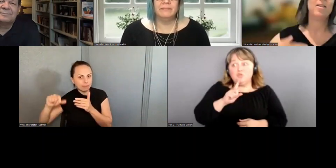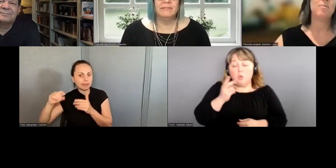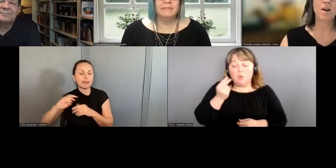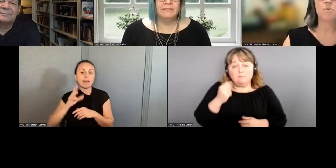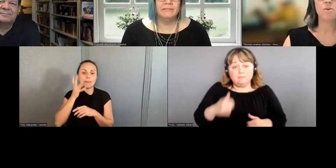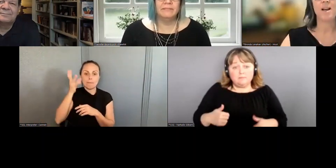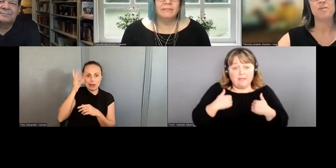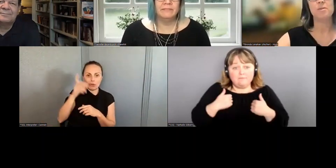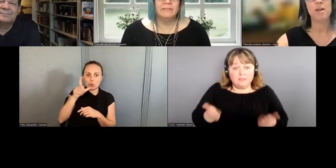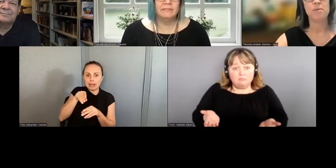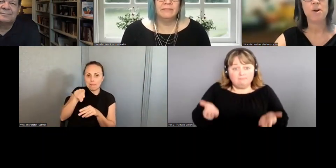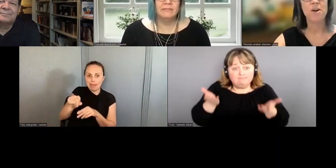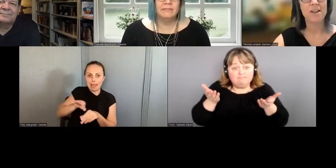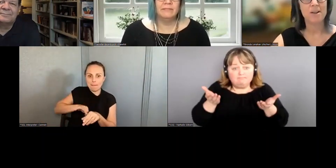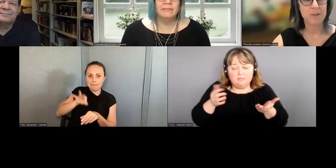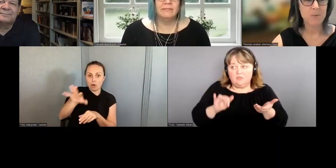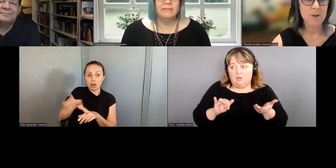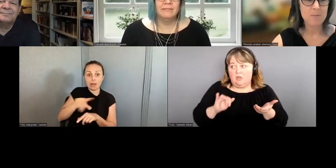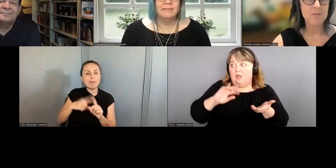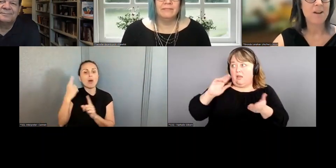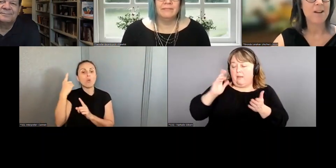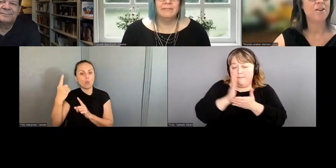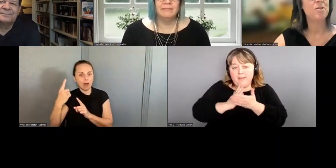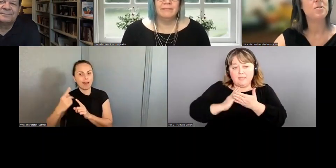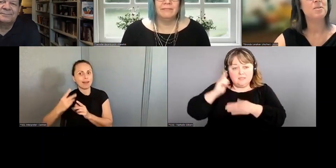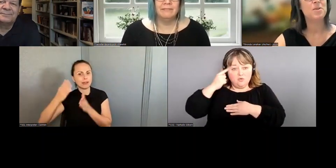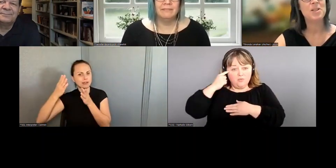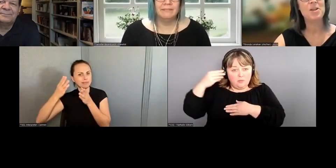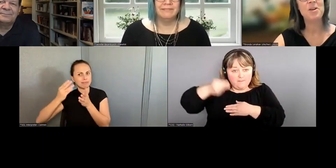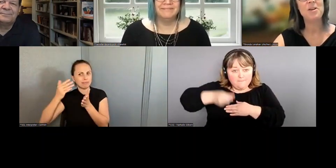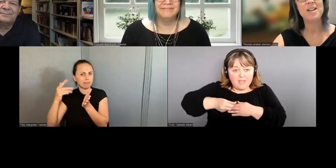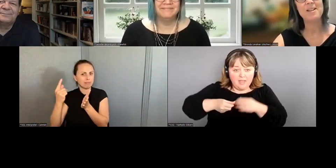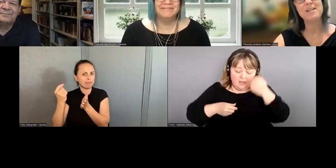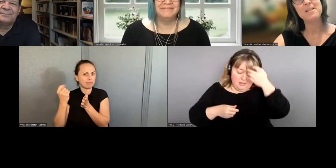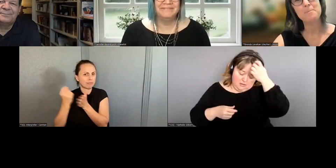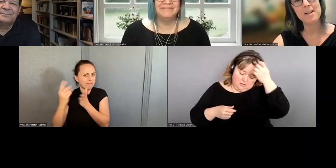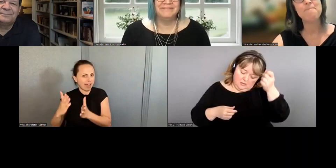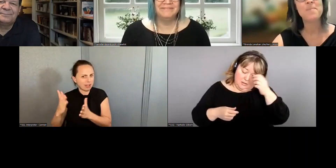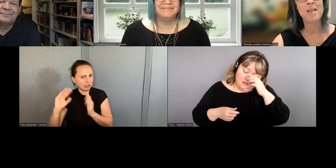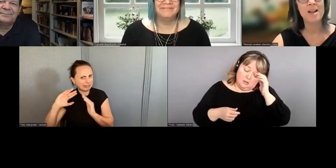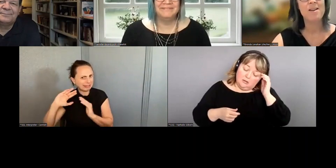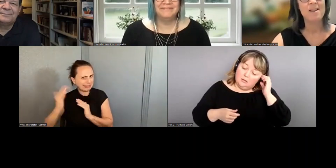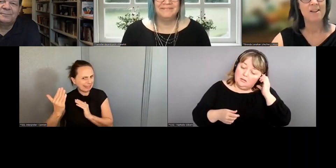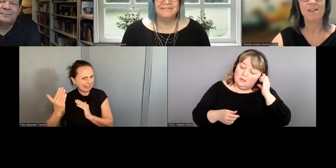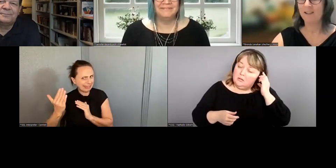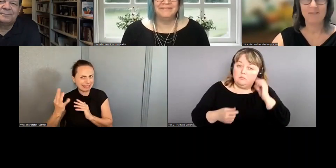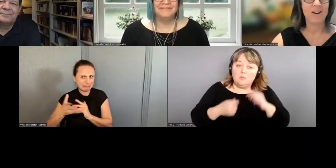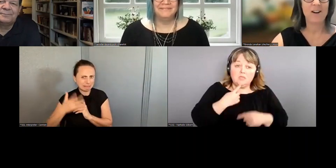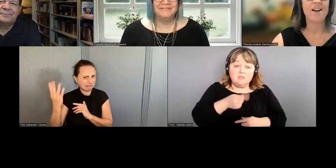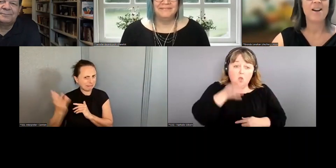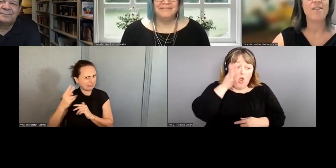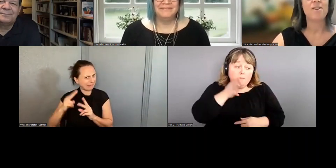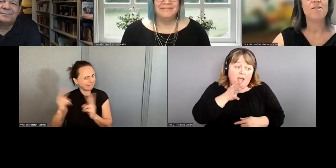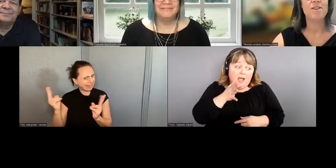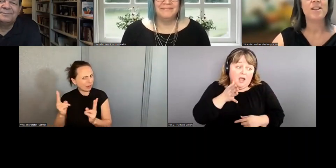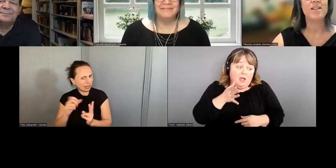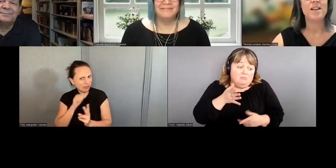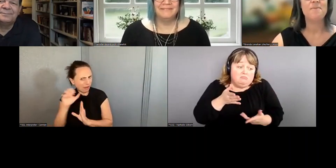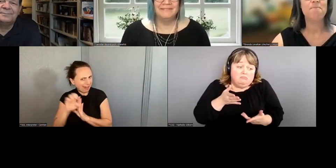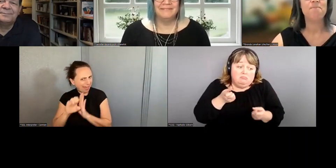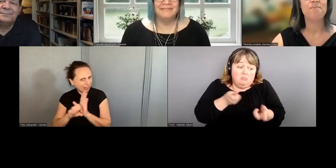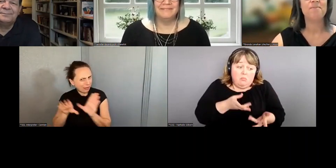wouldn't have to pay out of pocket. But the one provider who seems to have done something very unethical